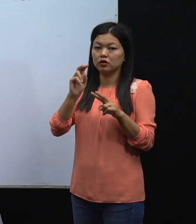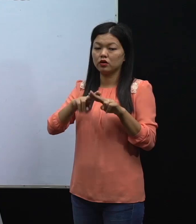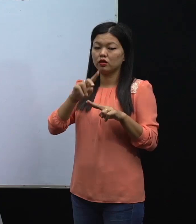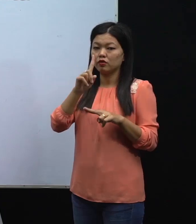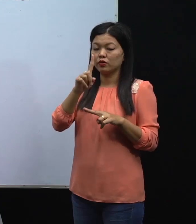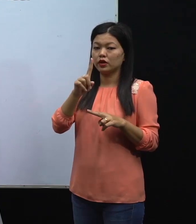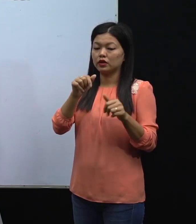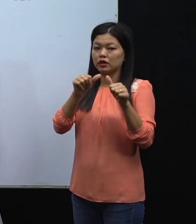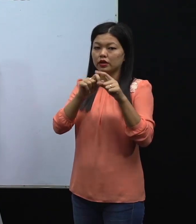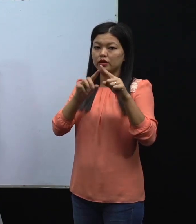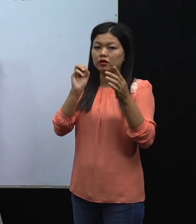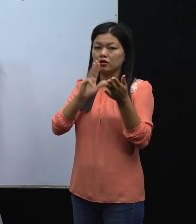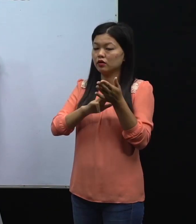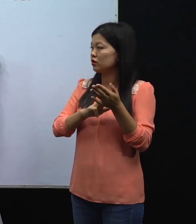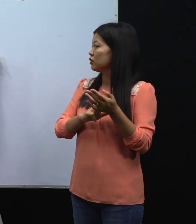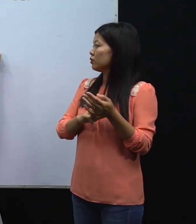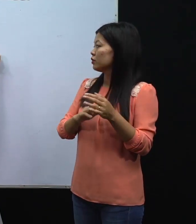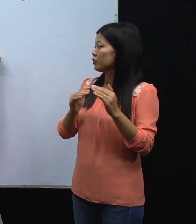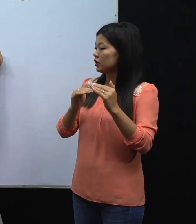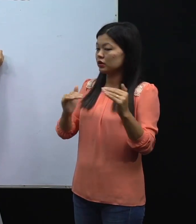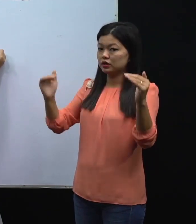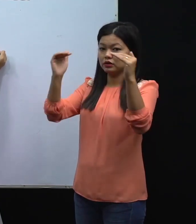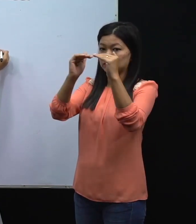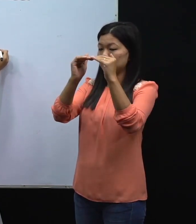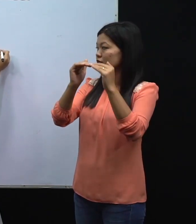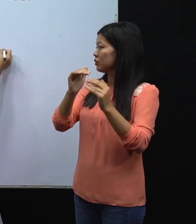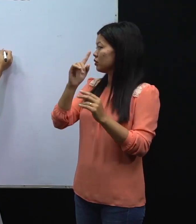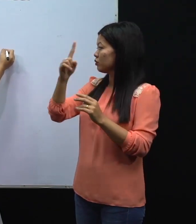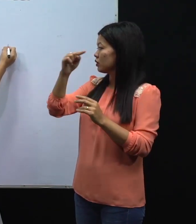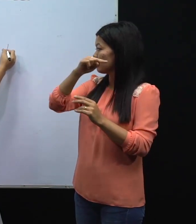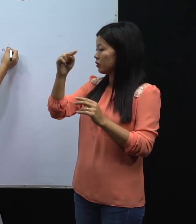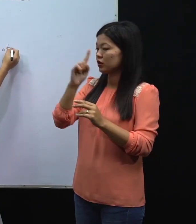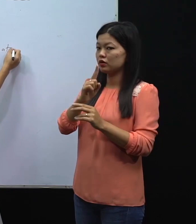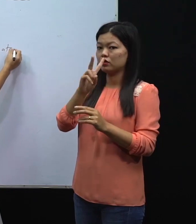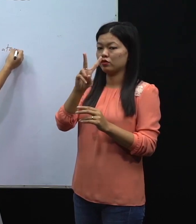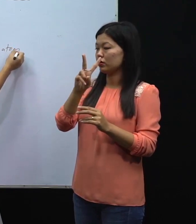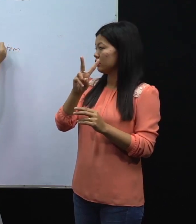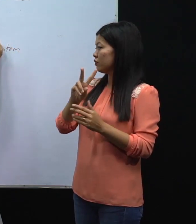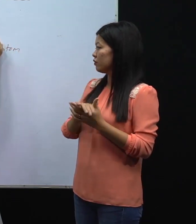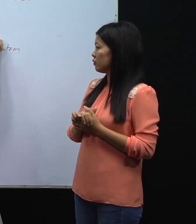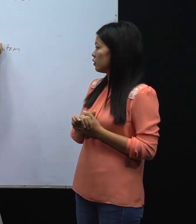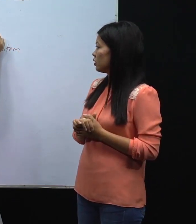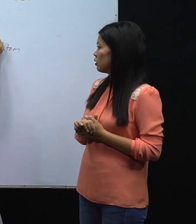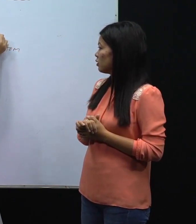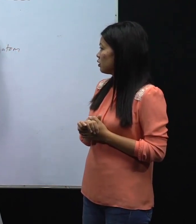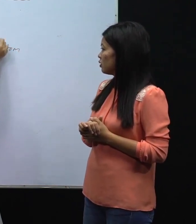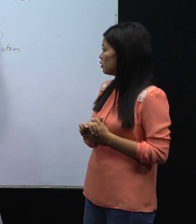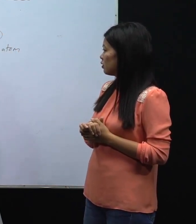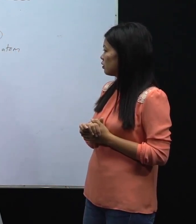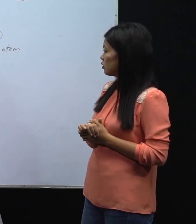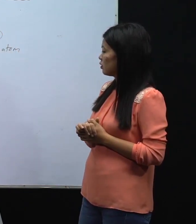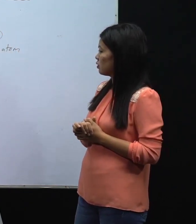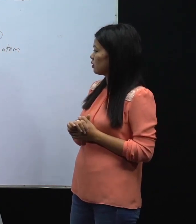1/12 of carbon atom. Okay, that means this is carbon 12.